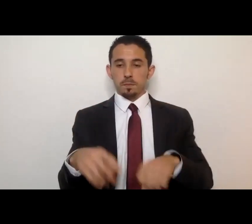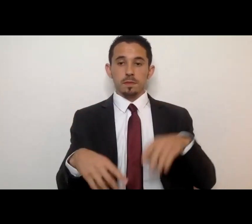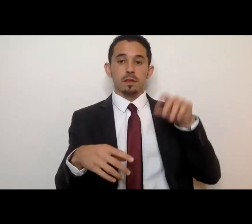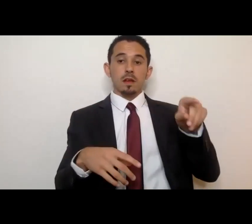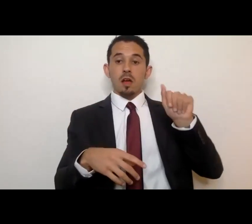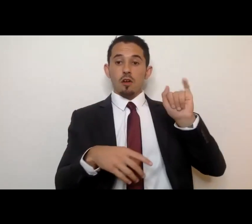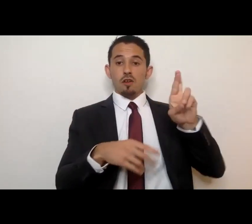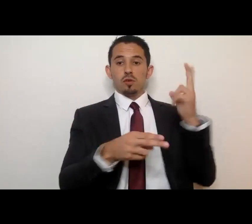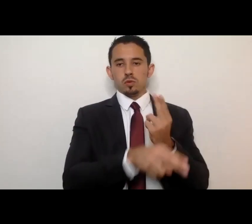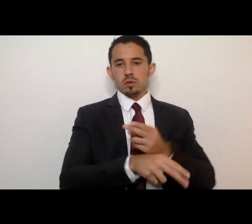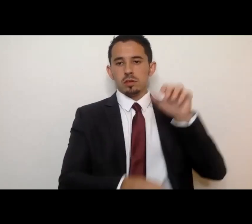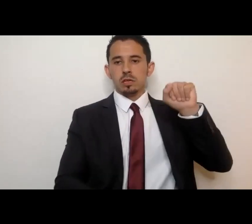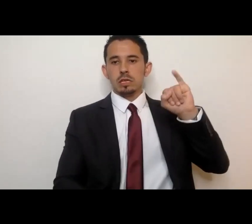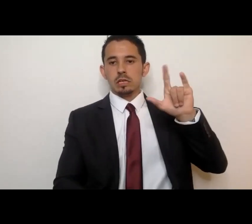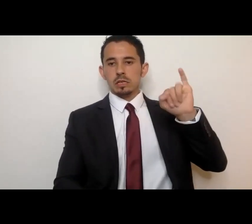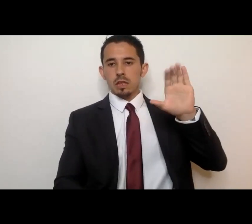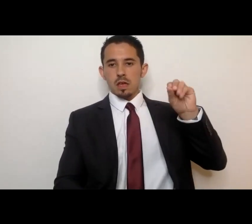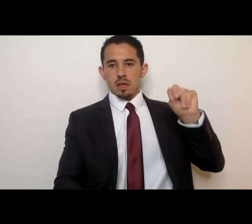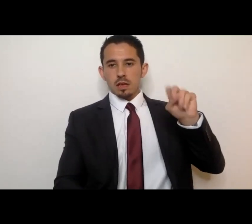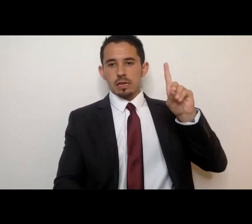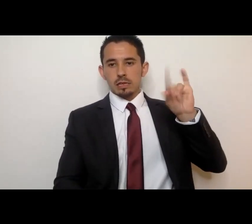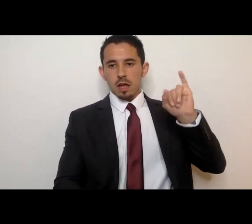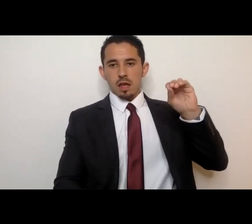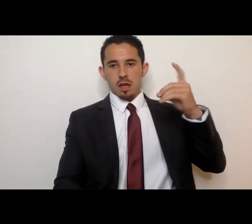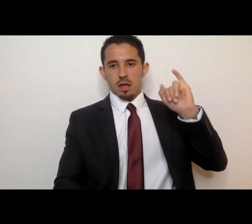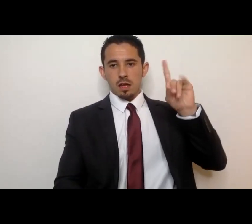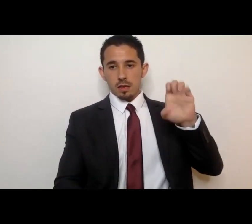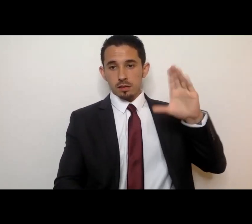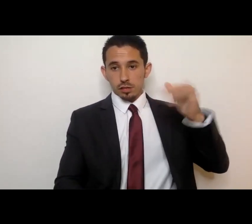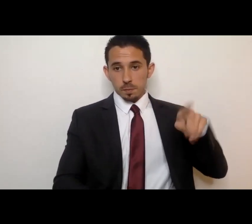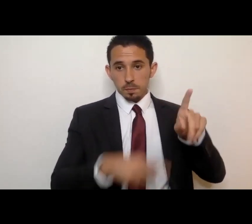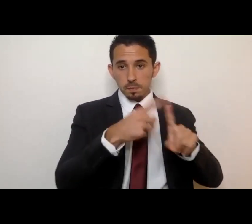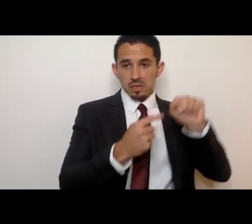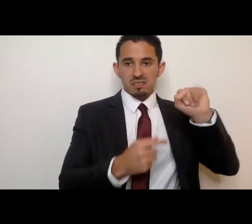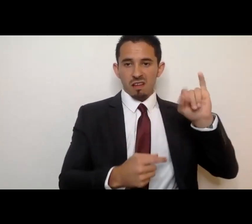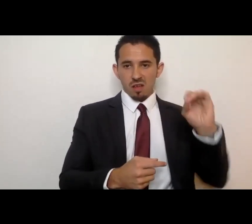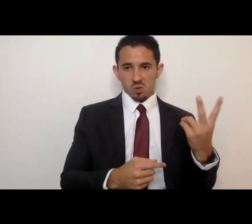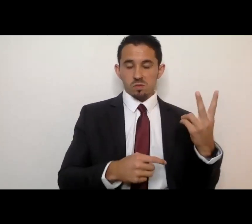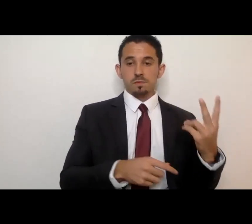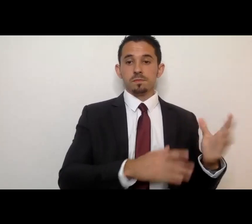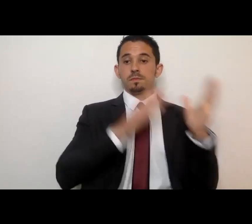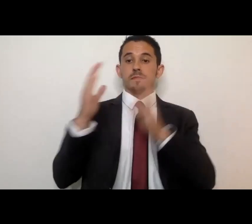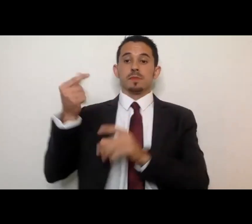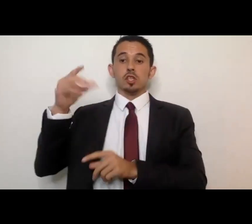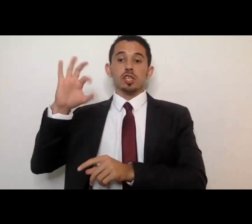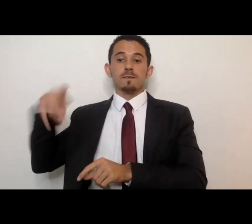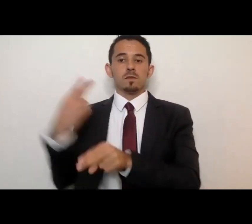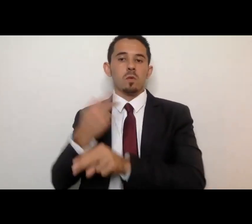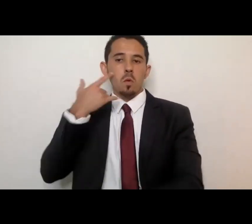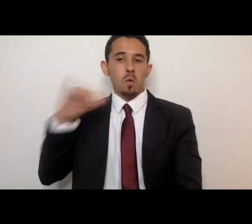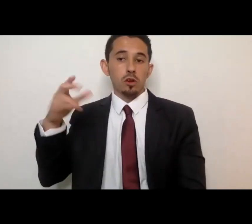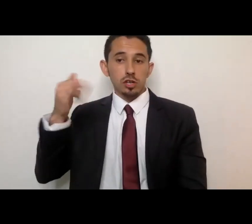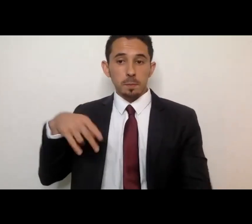There are 2 different types of chips that can be used that are printed on: silicon dioxide, or